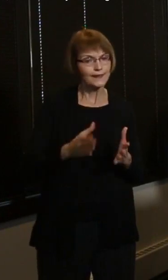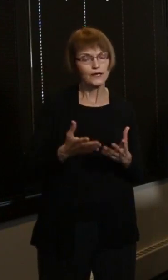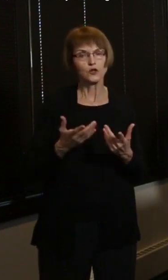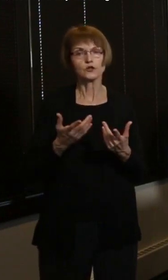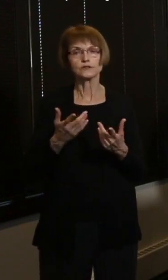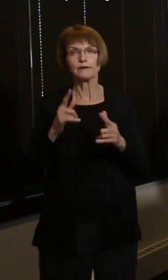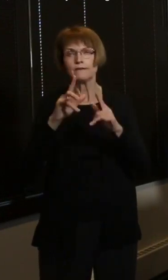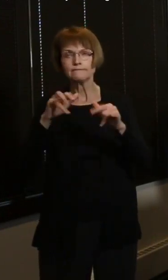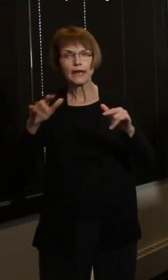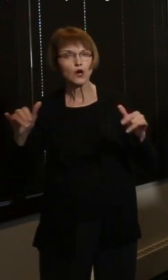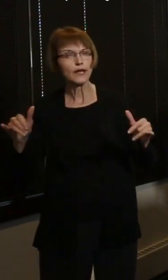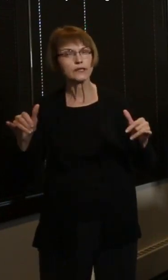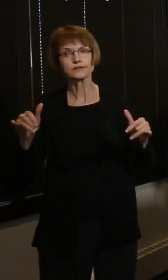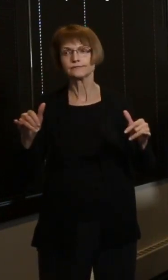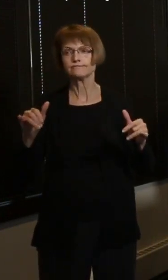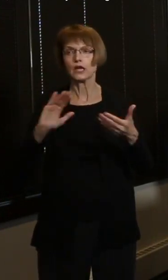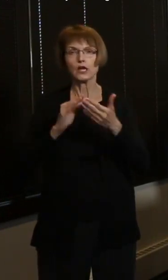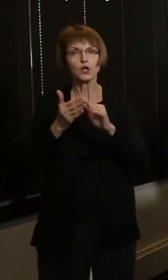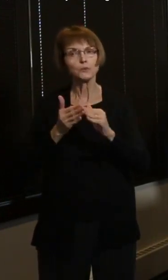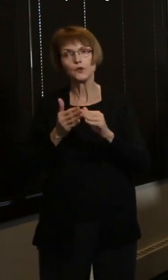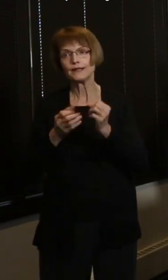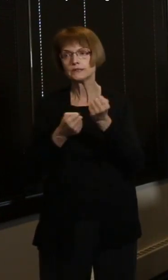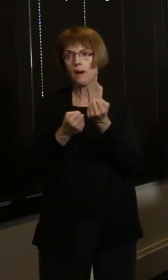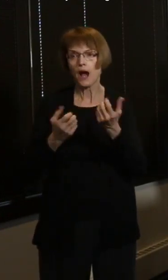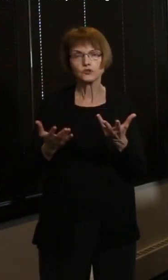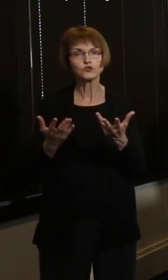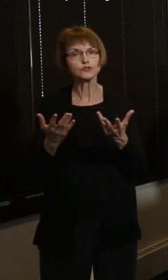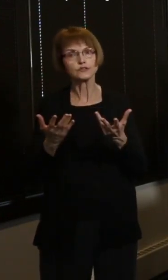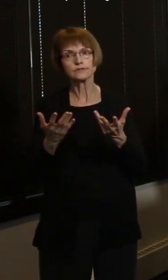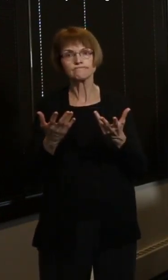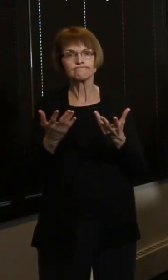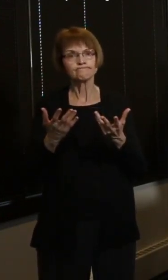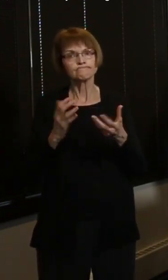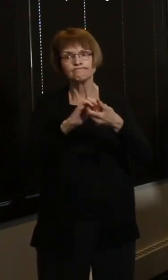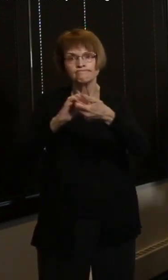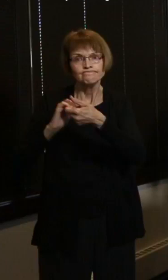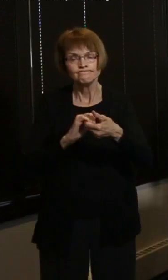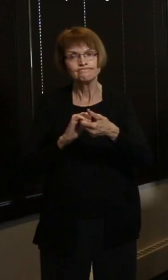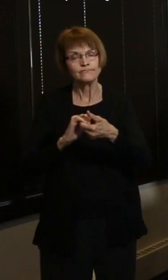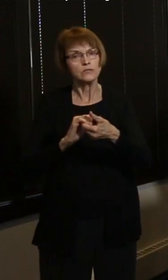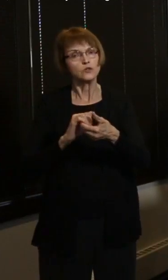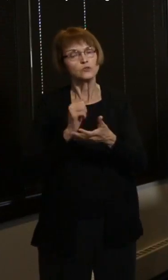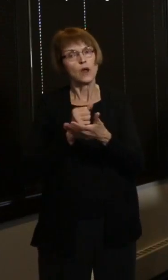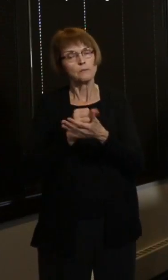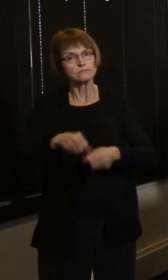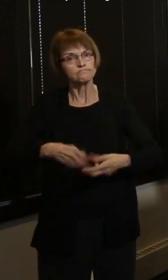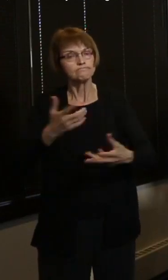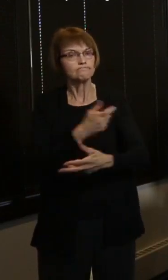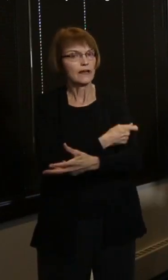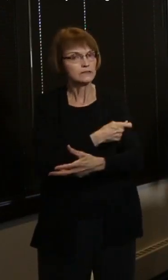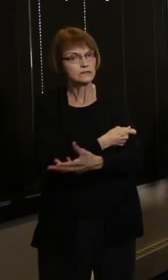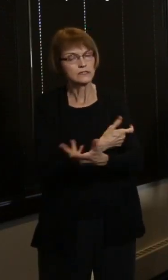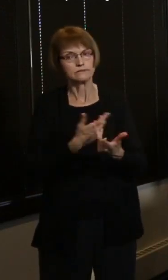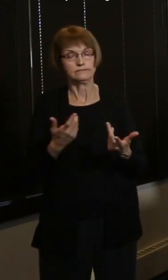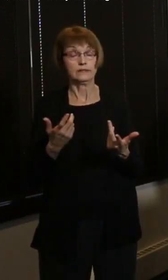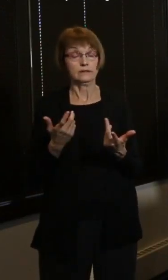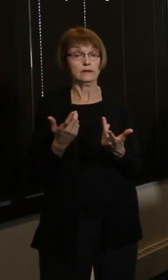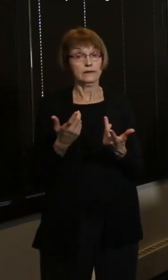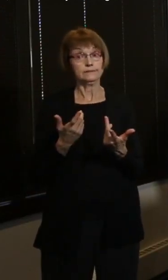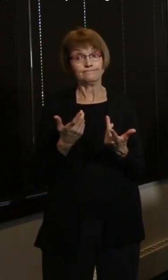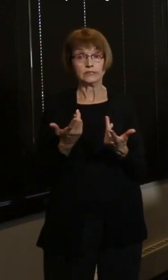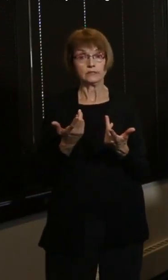various other sort of community sponsors to get more vaccine out into the community. As I mentioned before, not everybody